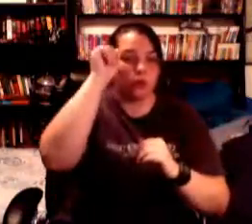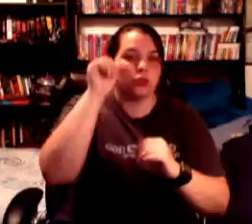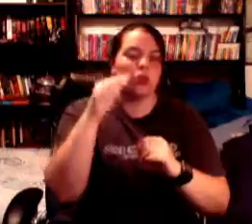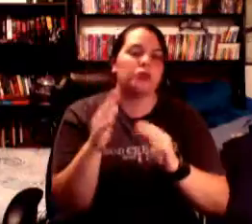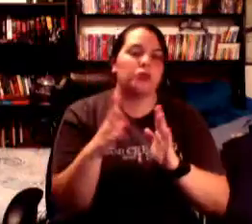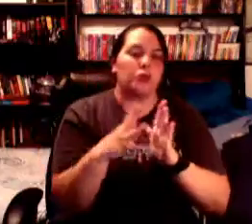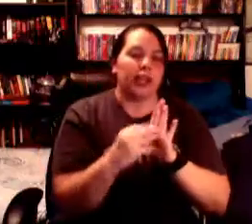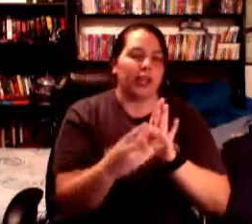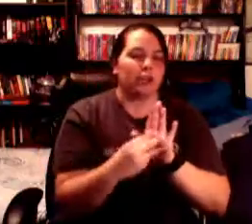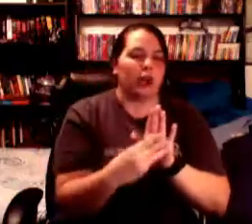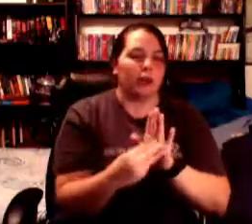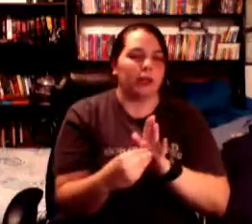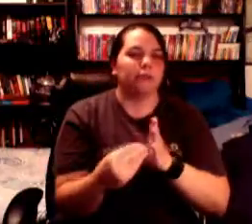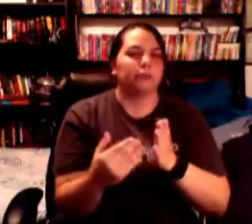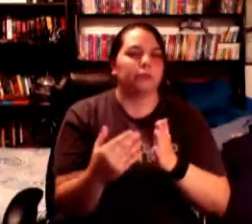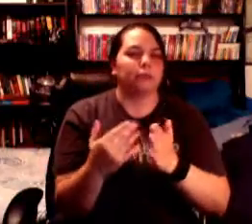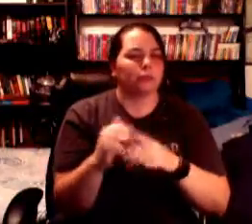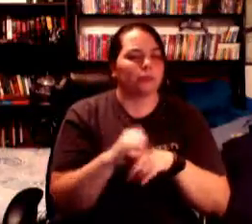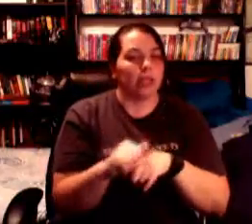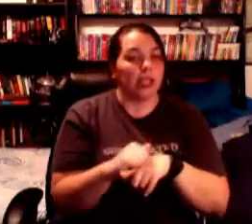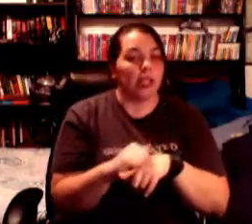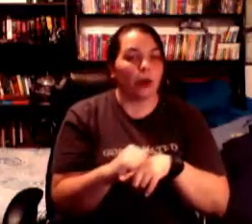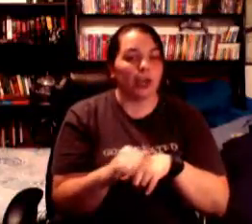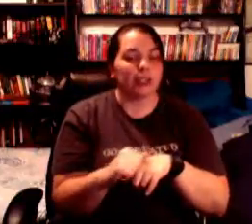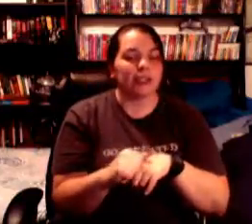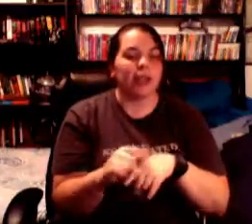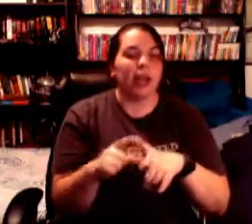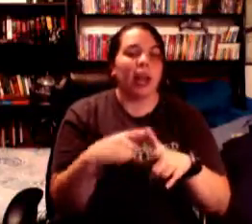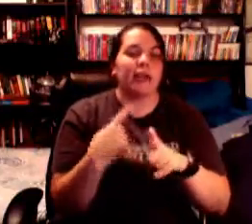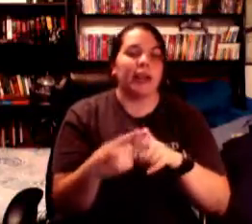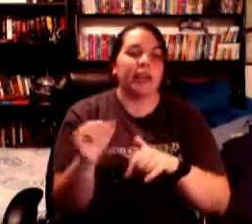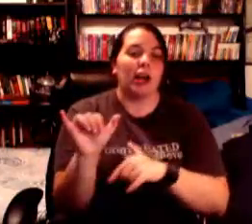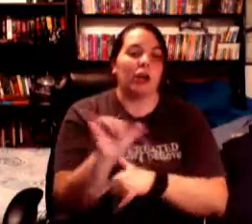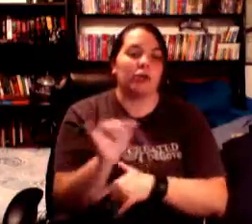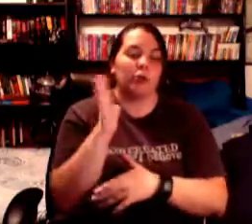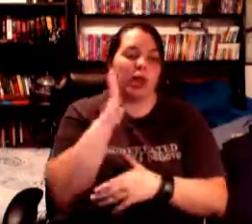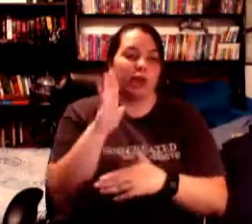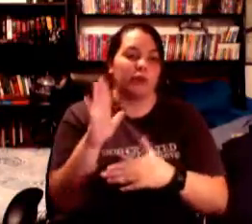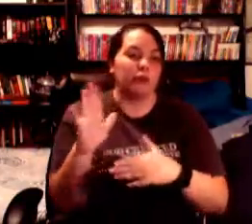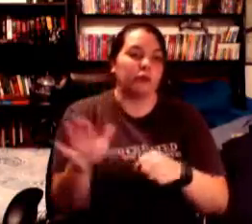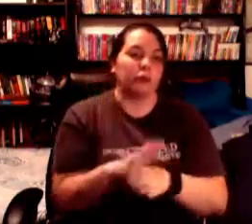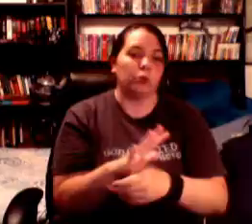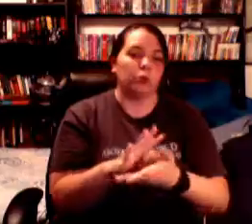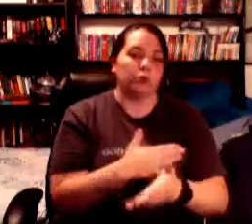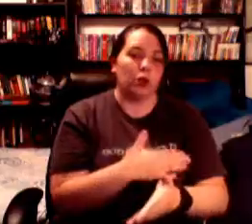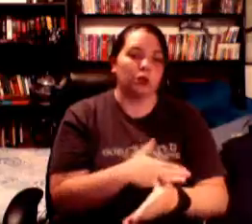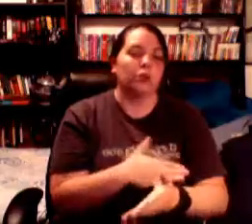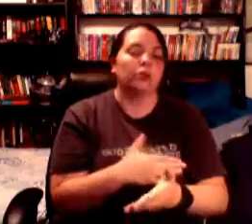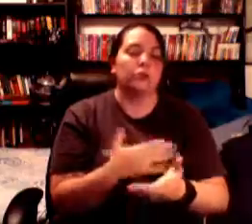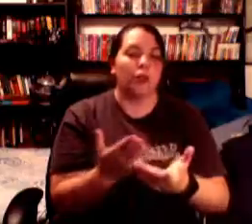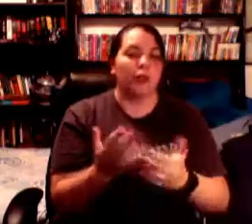adults, so they can just copy and practice. And then I'll also have the full song so that they